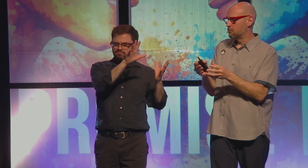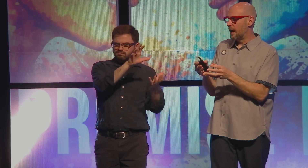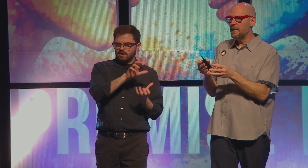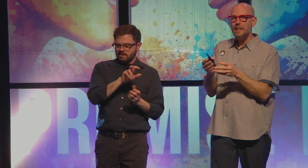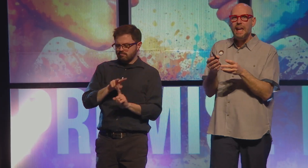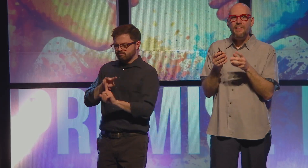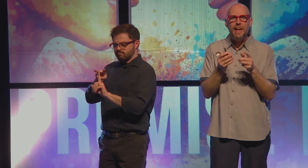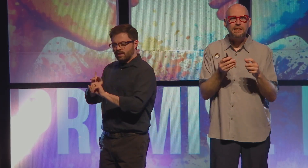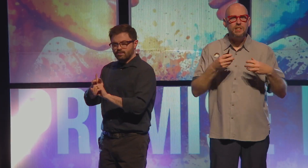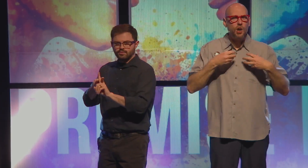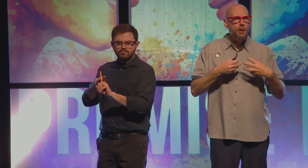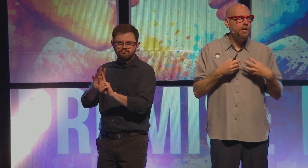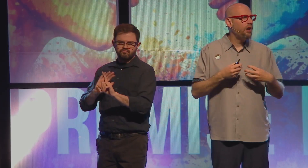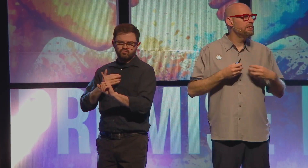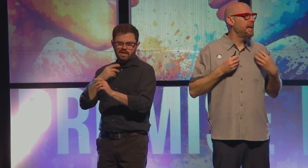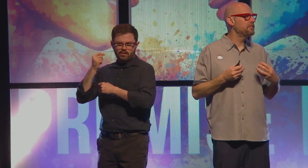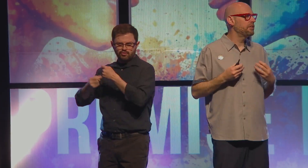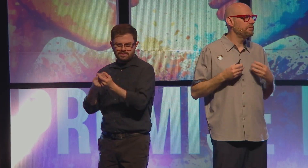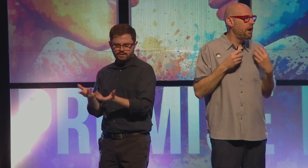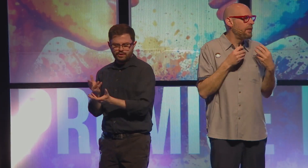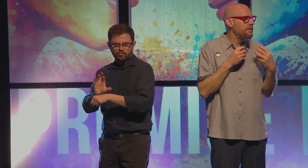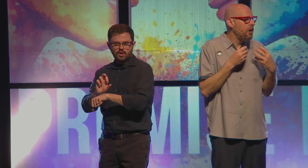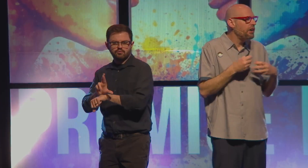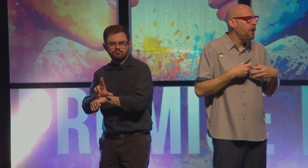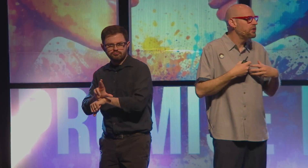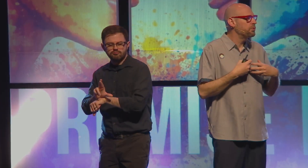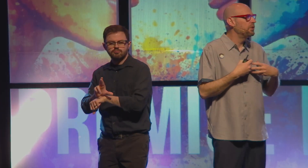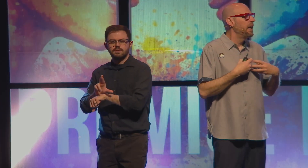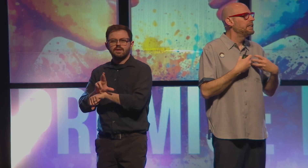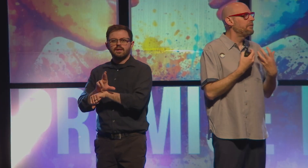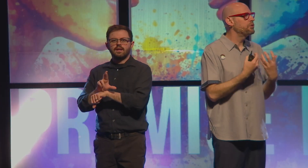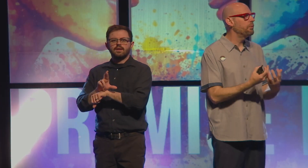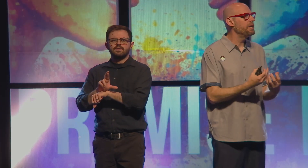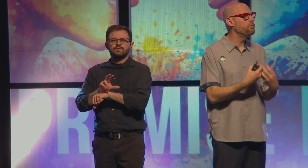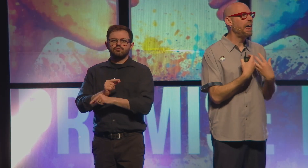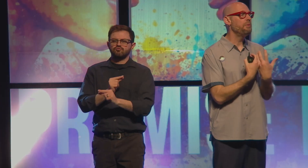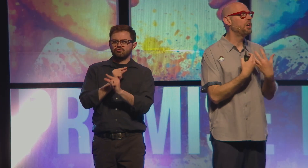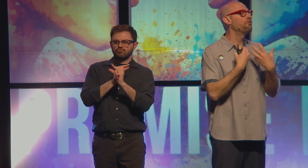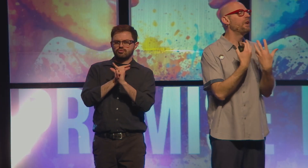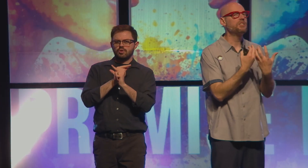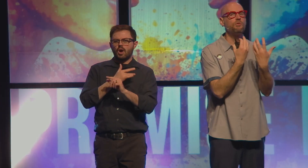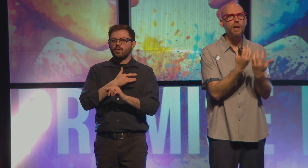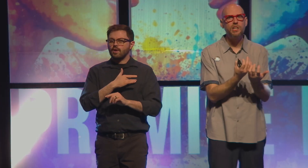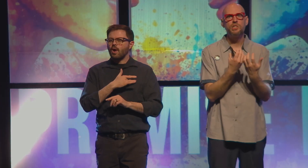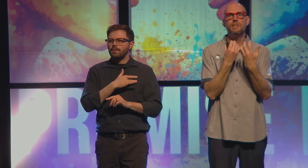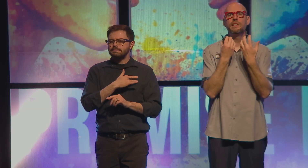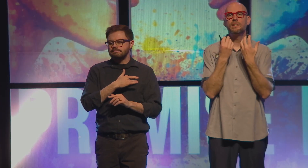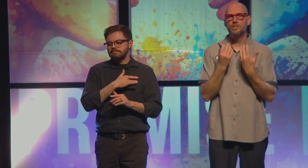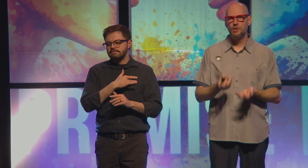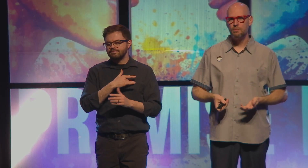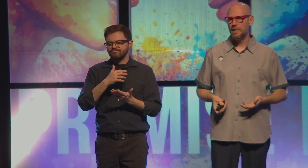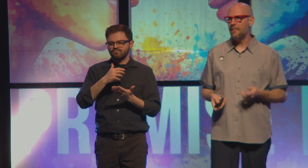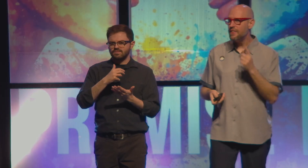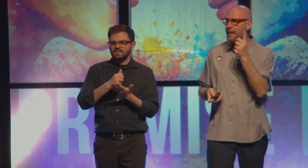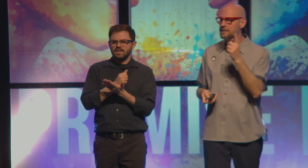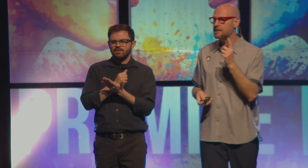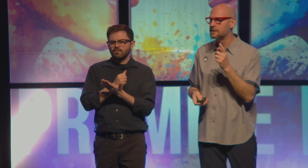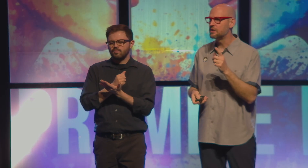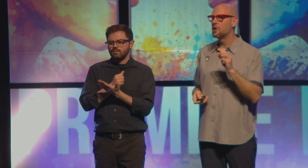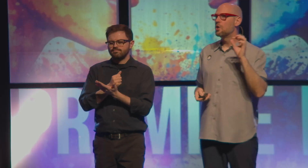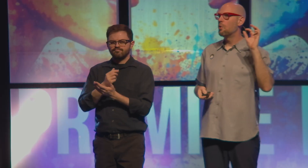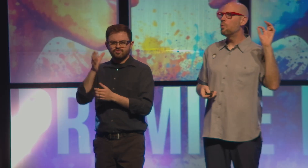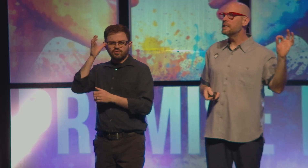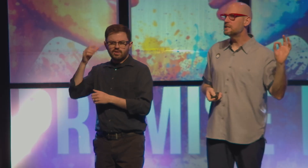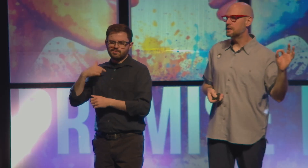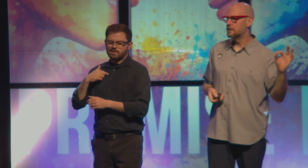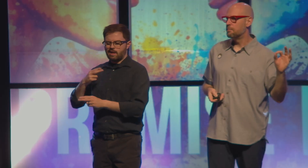tradition, right? And that is guarded hearts will leverage what I would call resurrection discernment. And that is